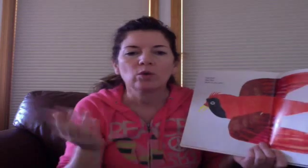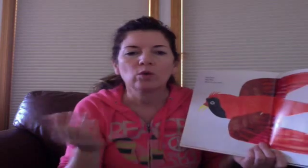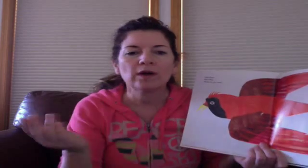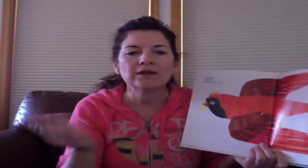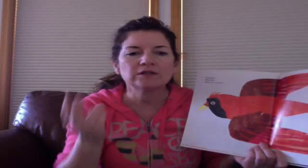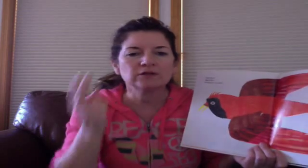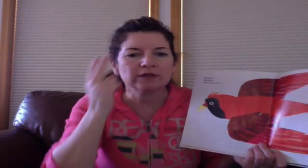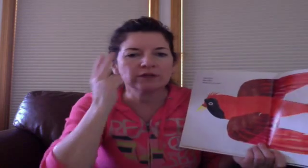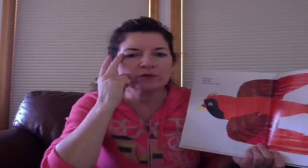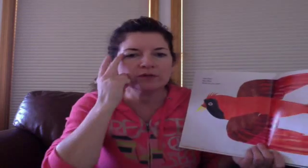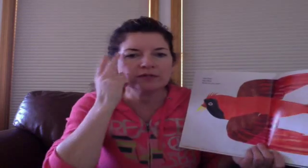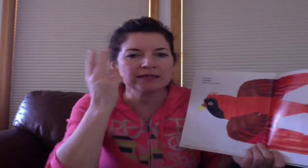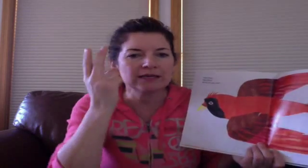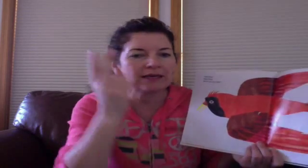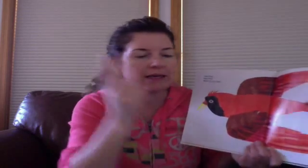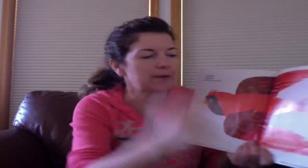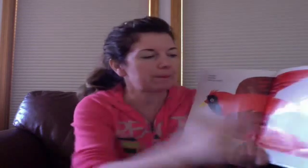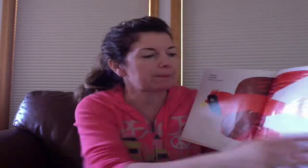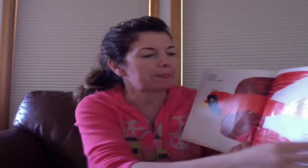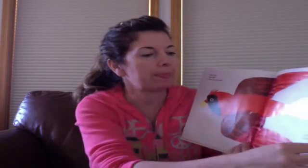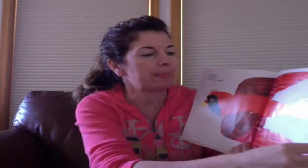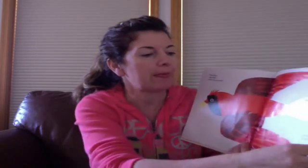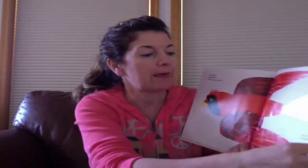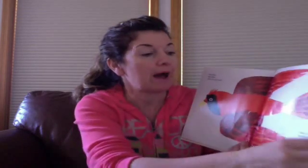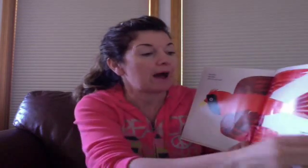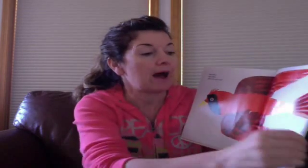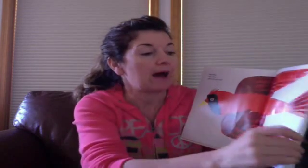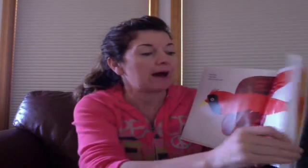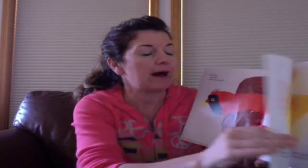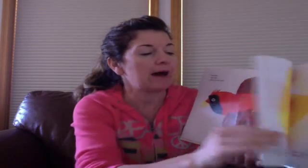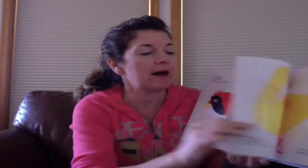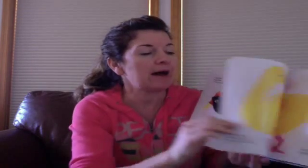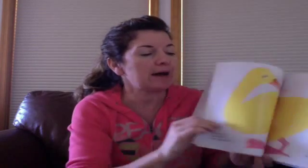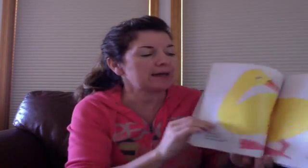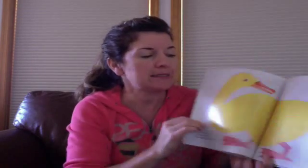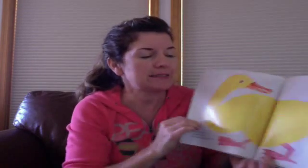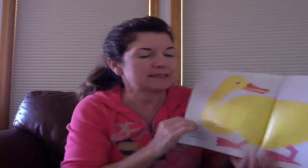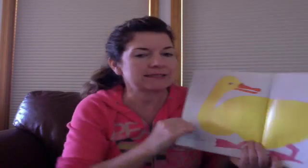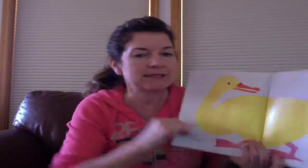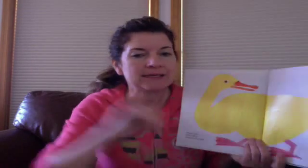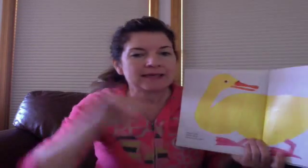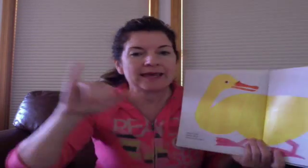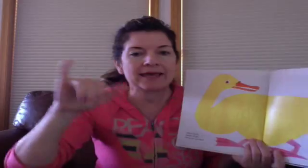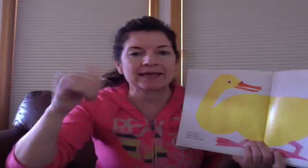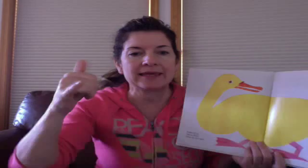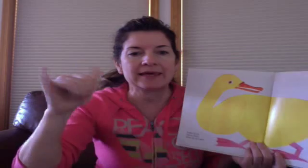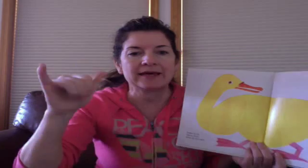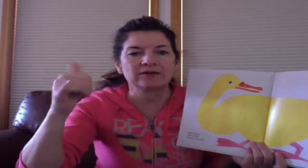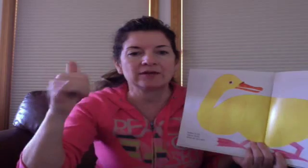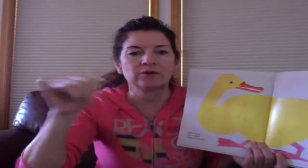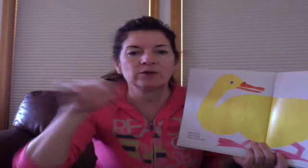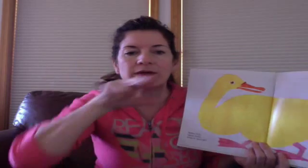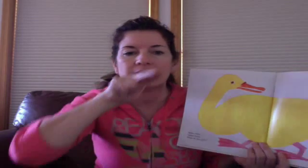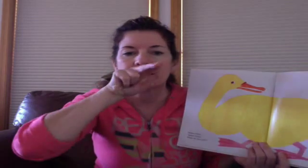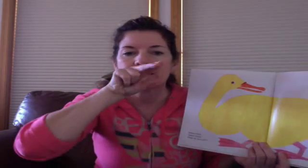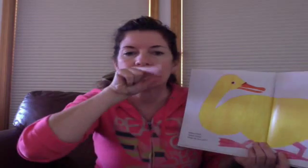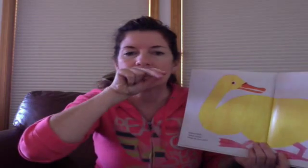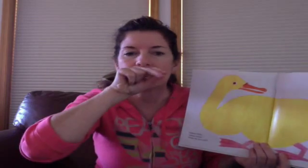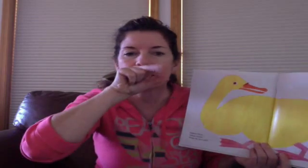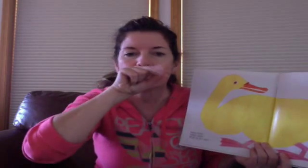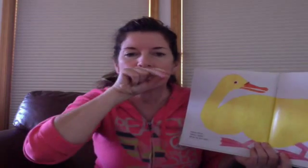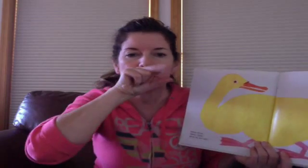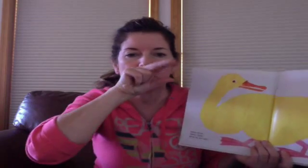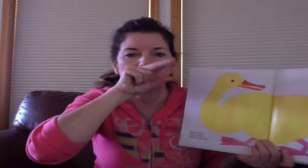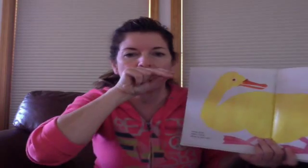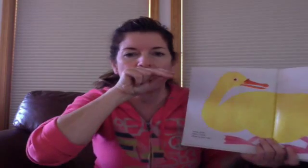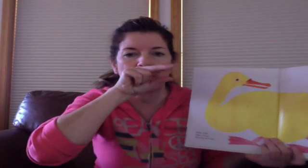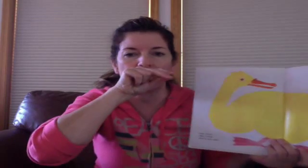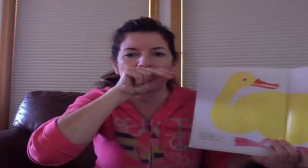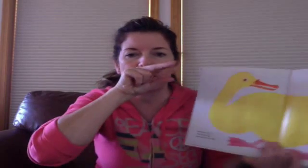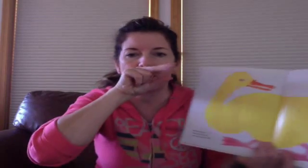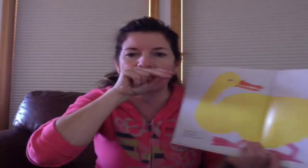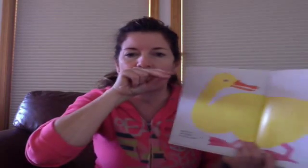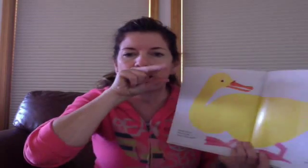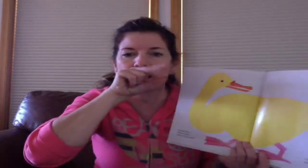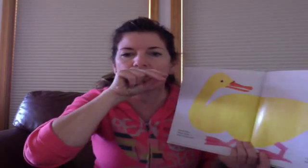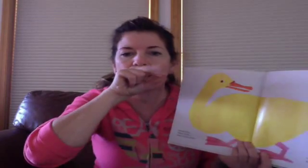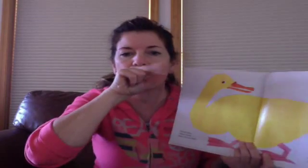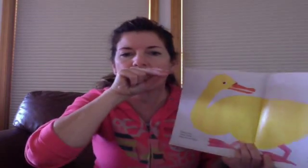what do you see? I see a yellow duck. Quack, quack, quack, quack, quack, quack,